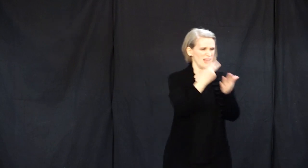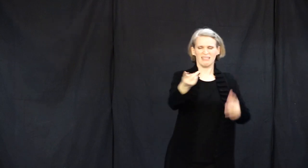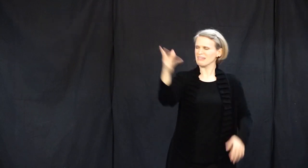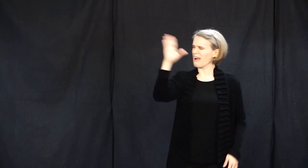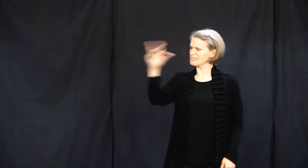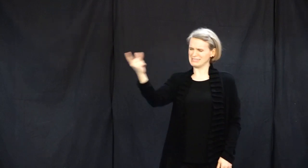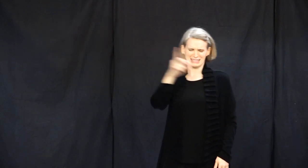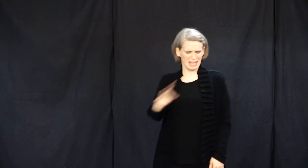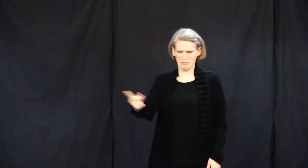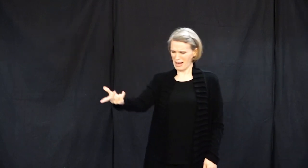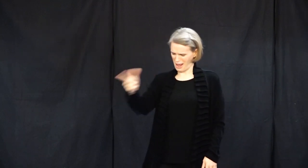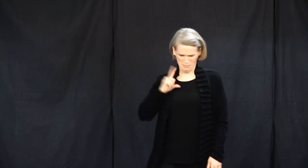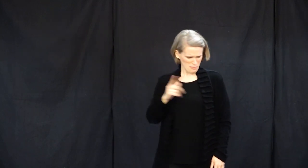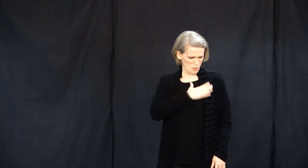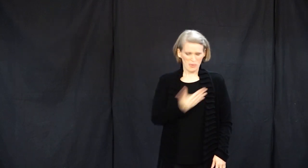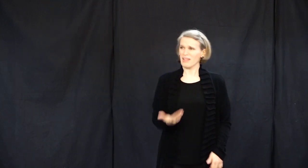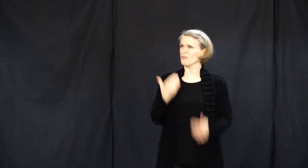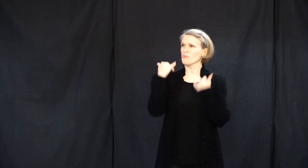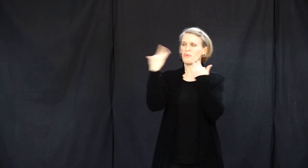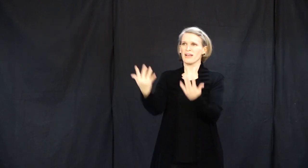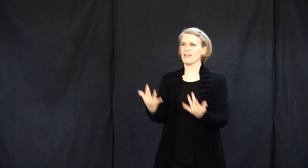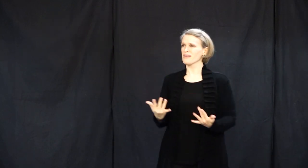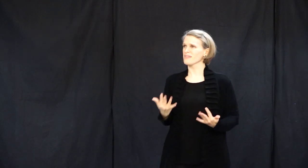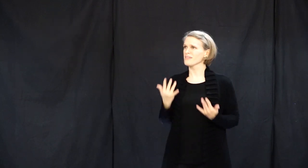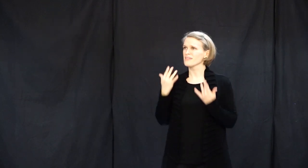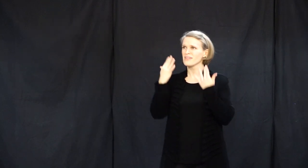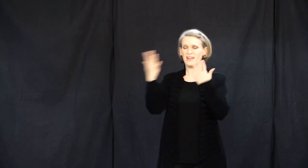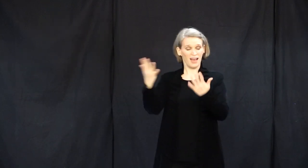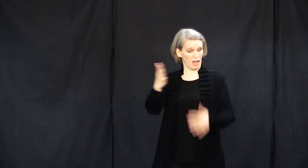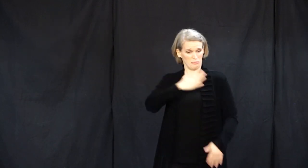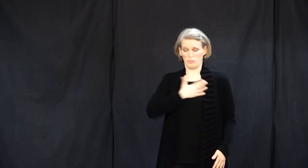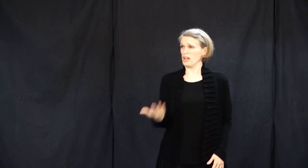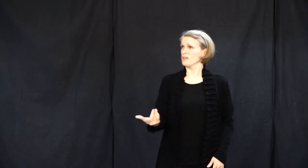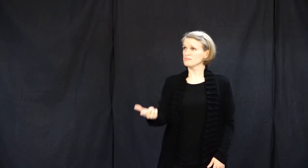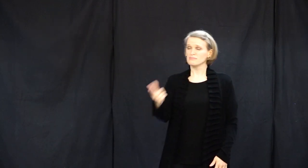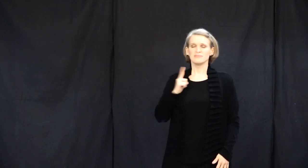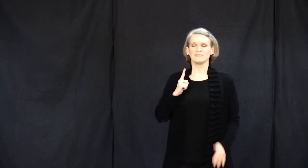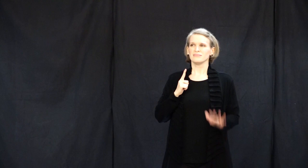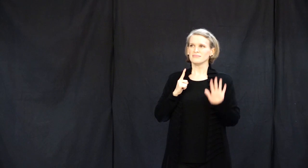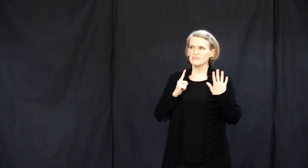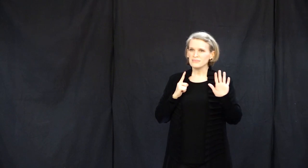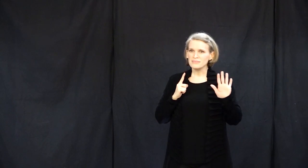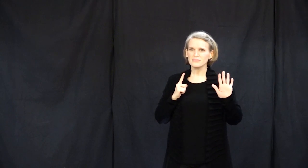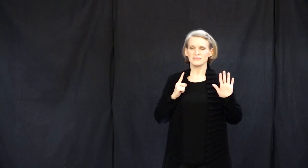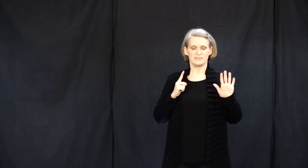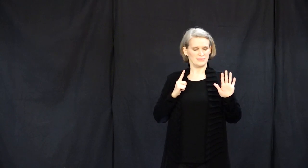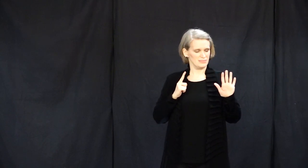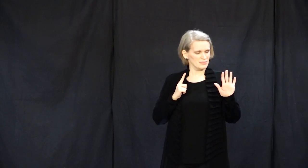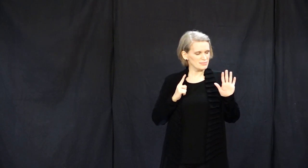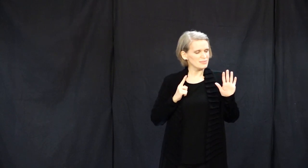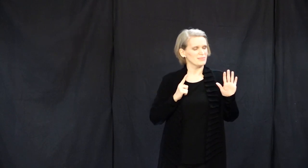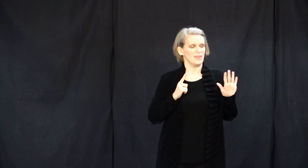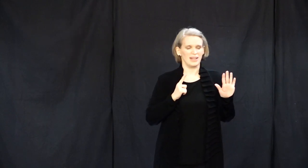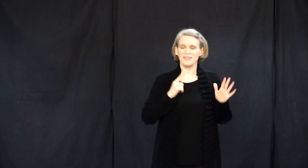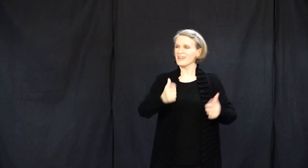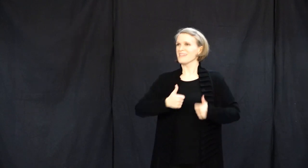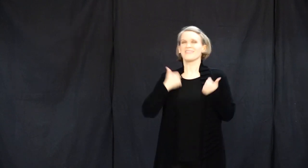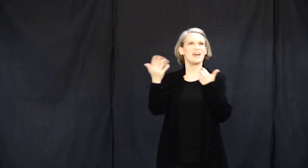then goddammit, I'm willing to wait for it. I'm willing to wait for it. Life doesn't